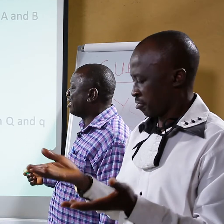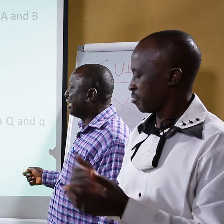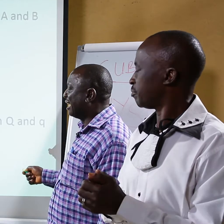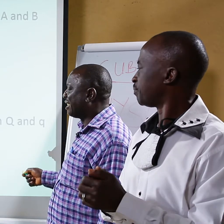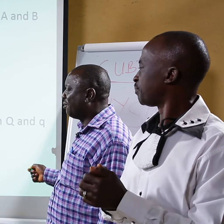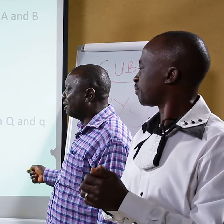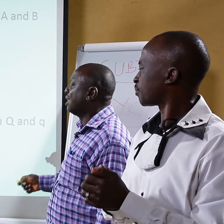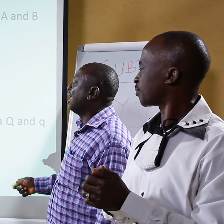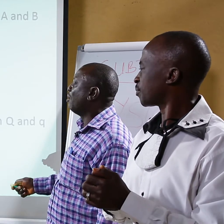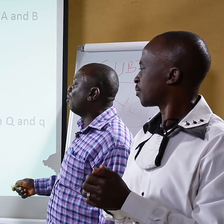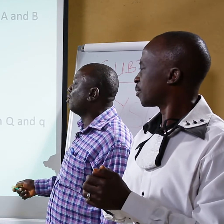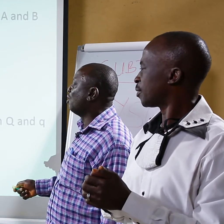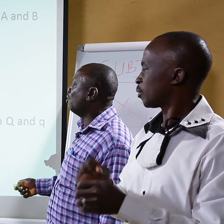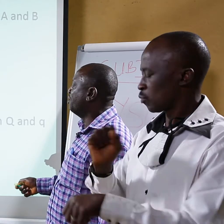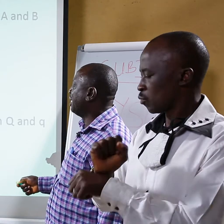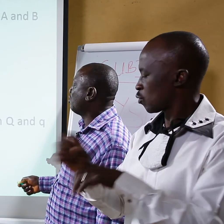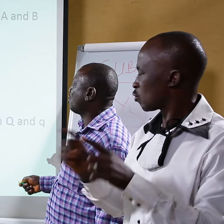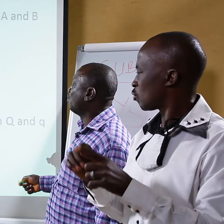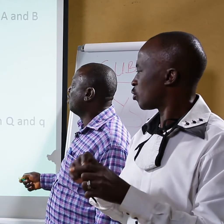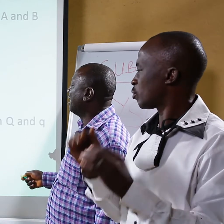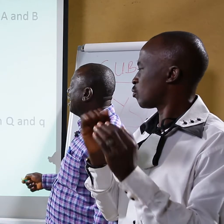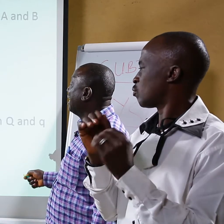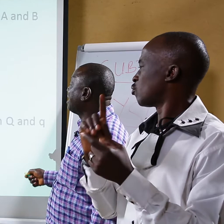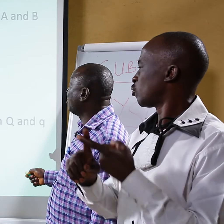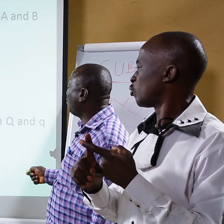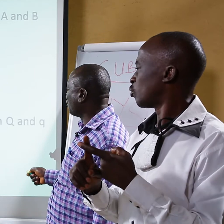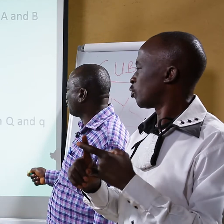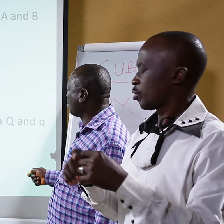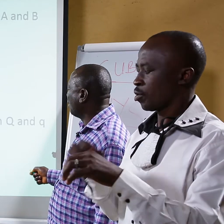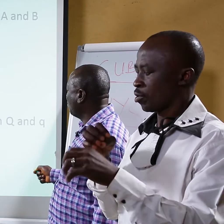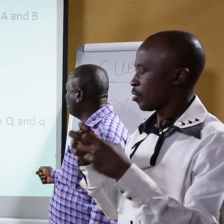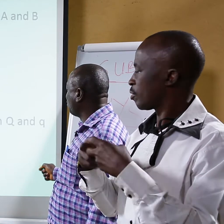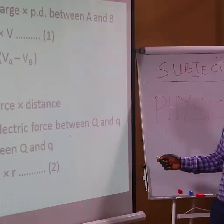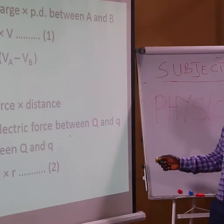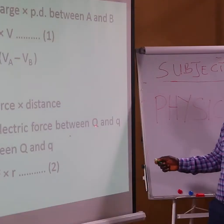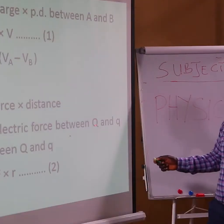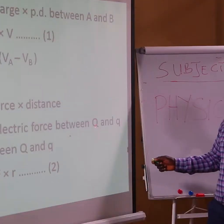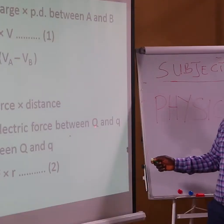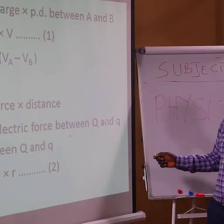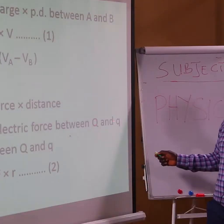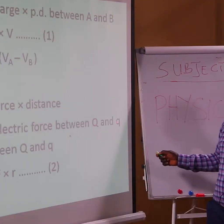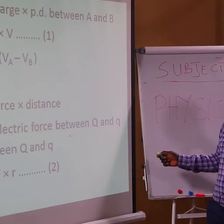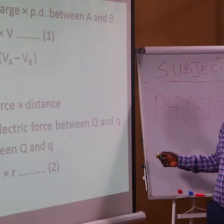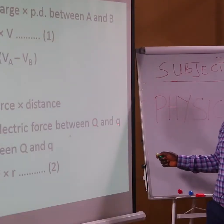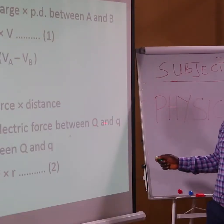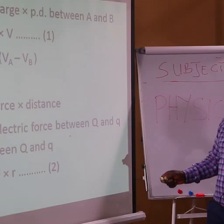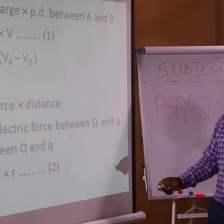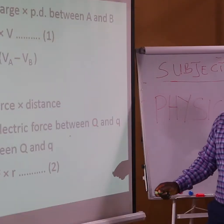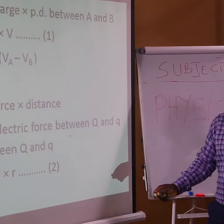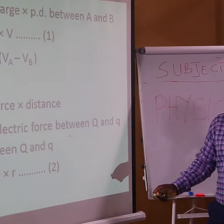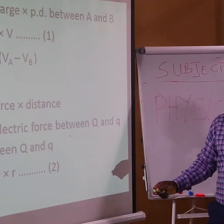are considering electric field, our work done will be equals to electric force between capital Q and small